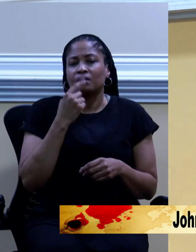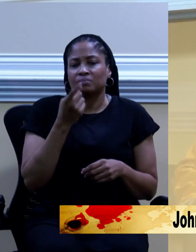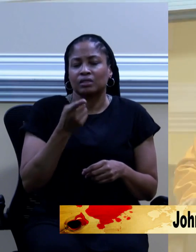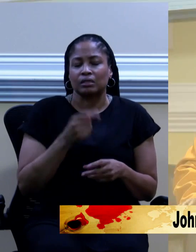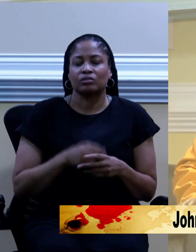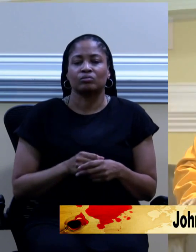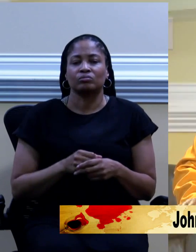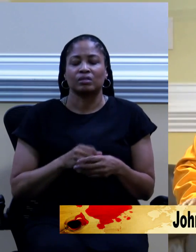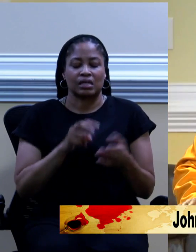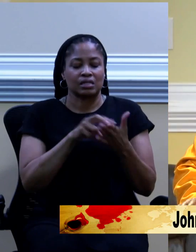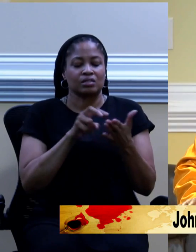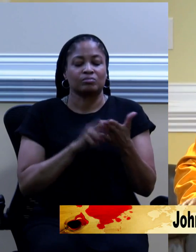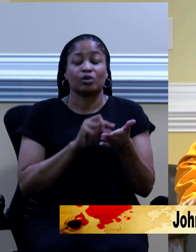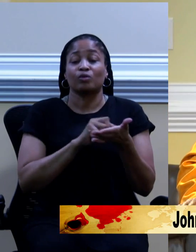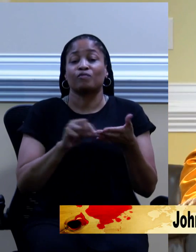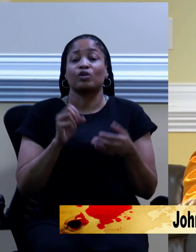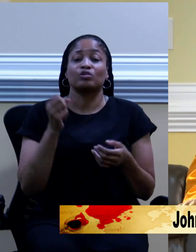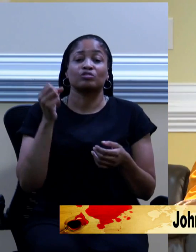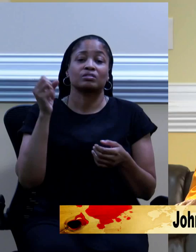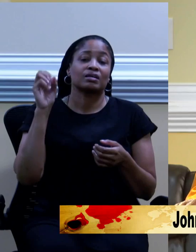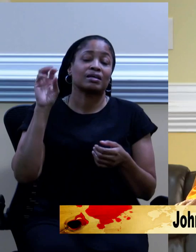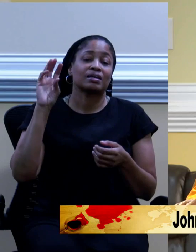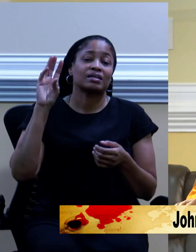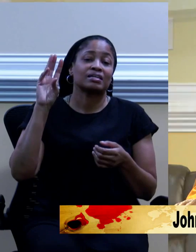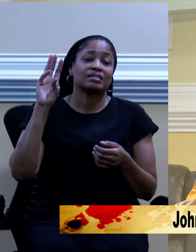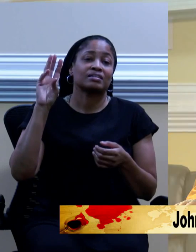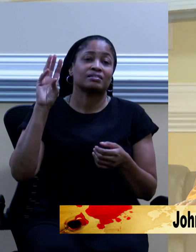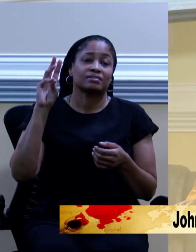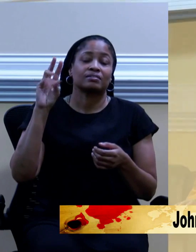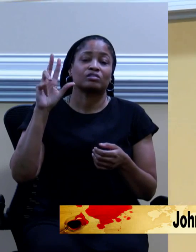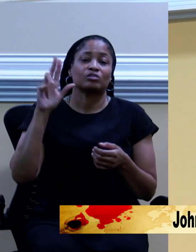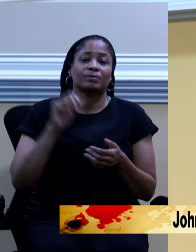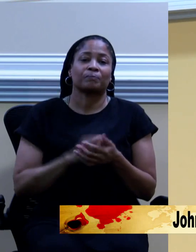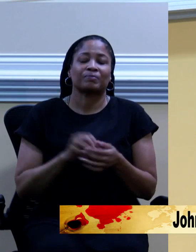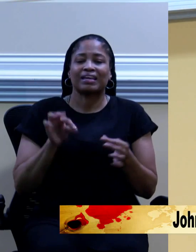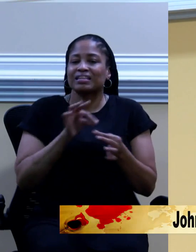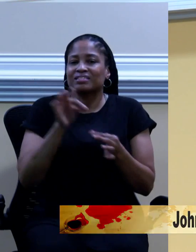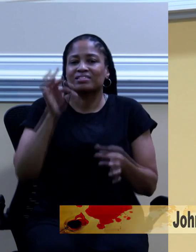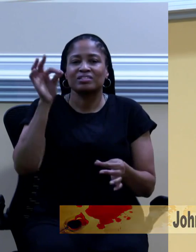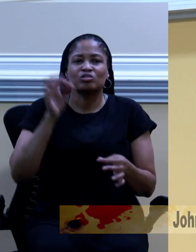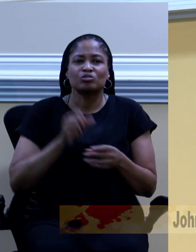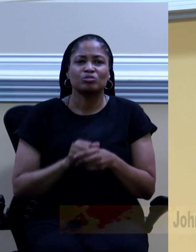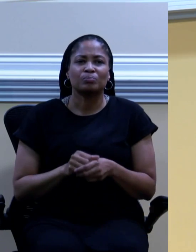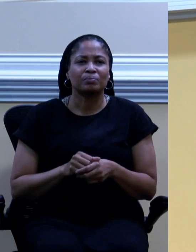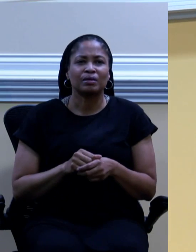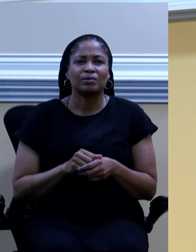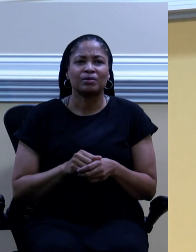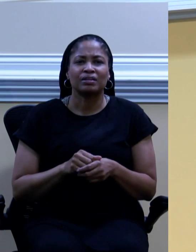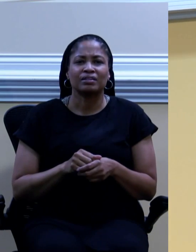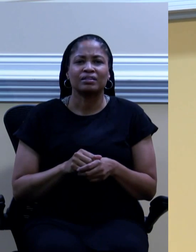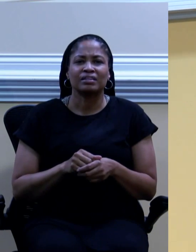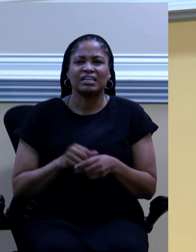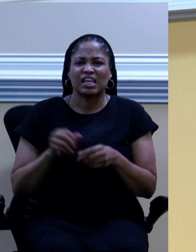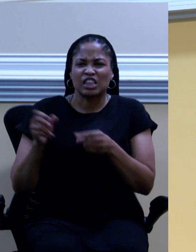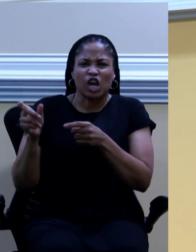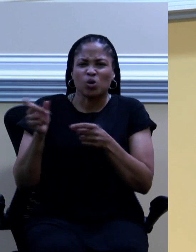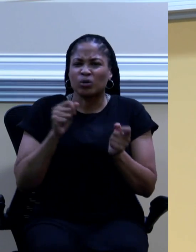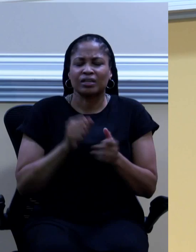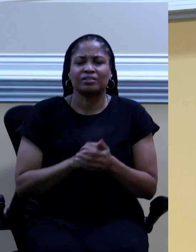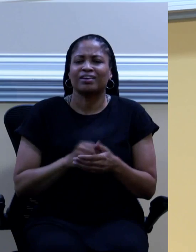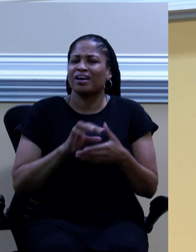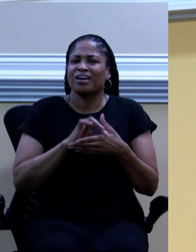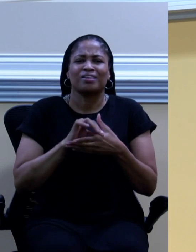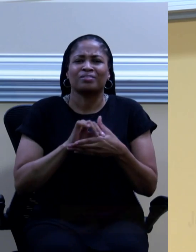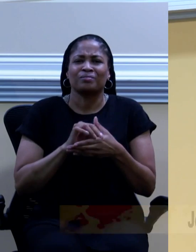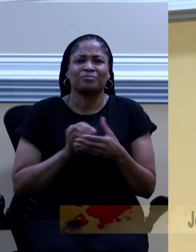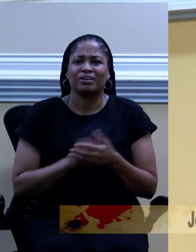63 and read it. It is the spirit that quickeneth. Uh-huh. The flesh profiteth nothing. Go ahead. The words that I speak